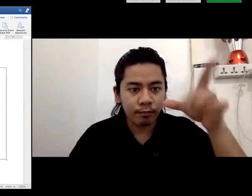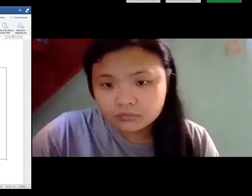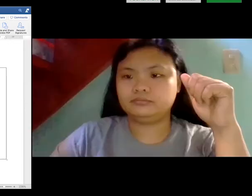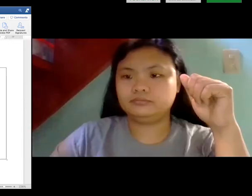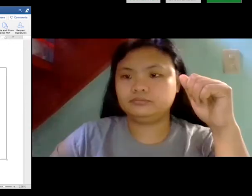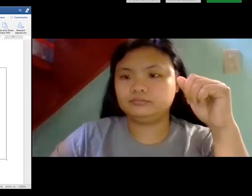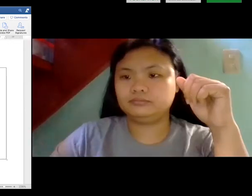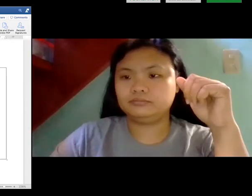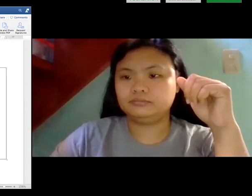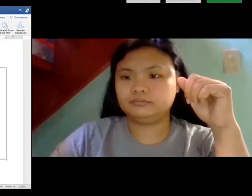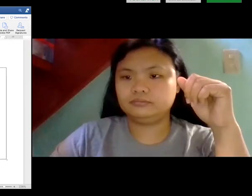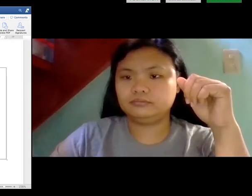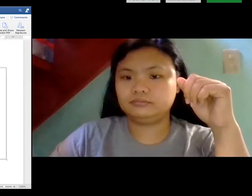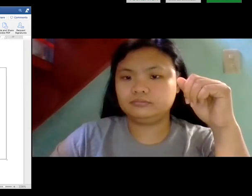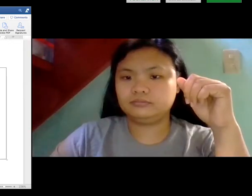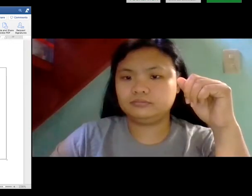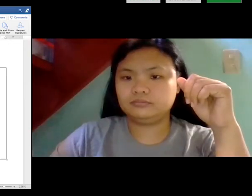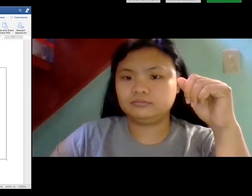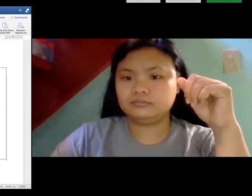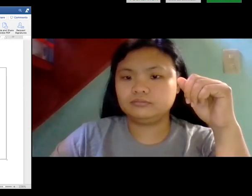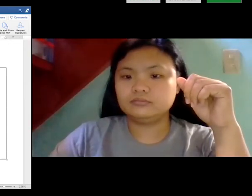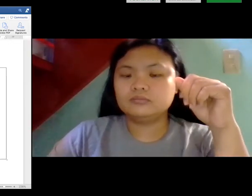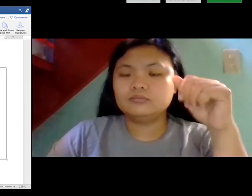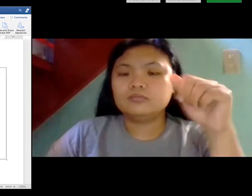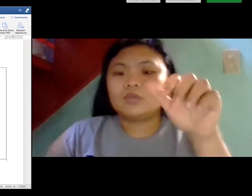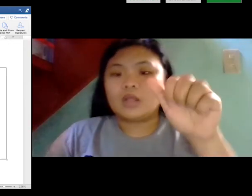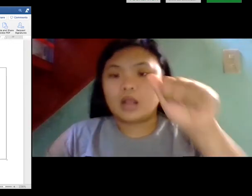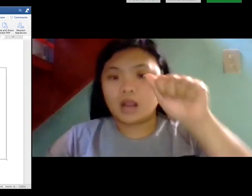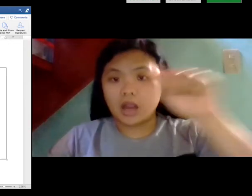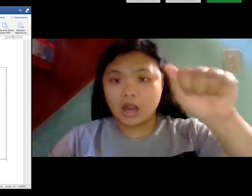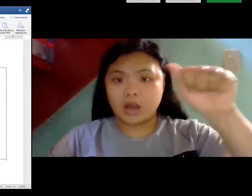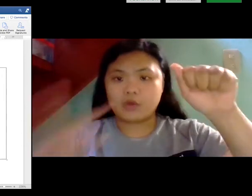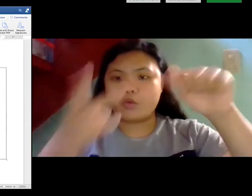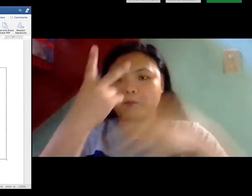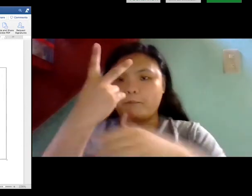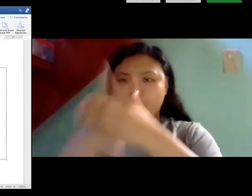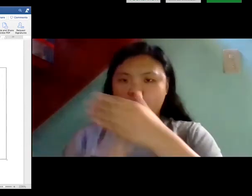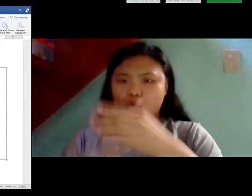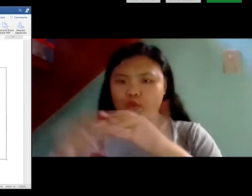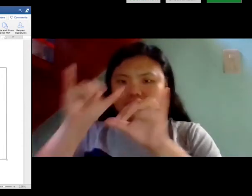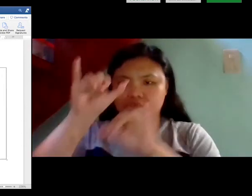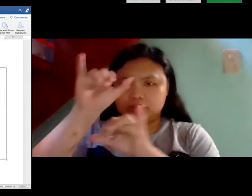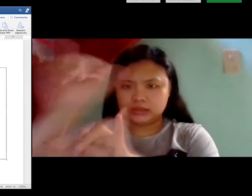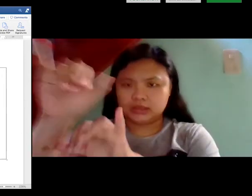Get rid of B, get rid of B. Okay, this is Jasmine.